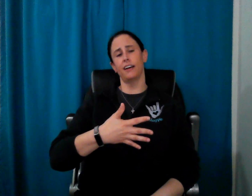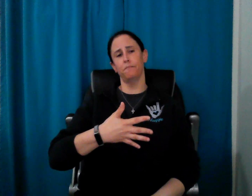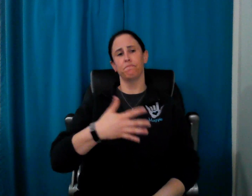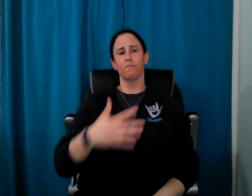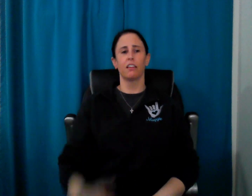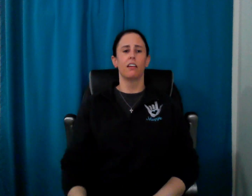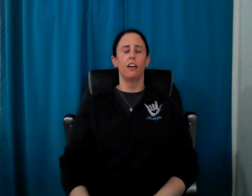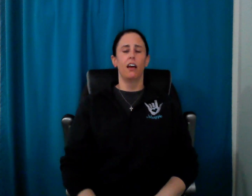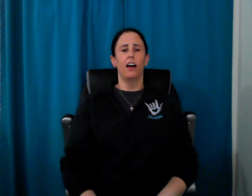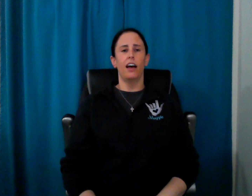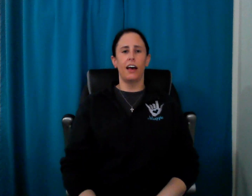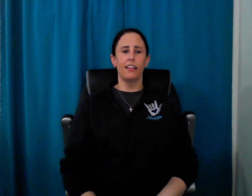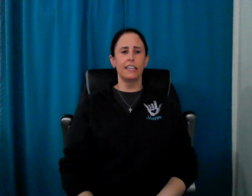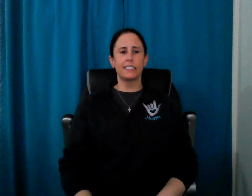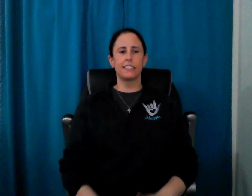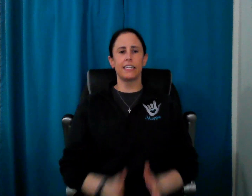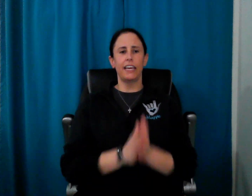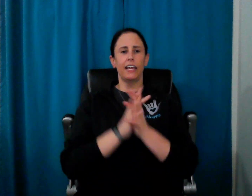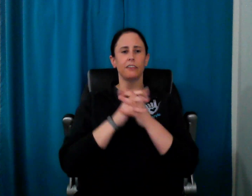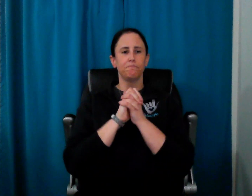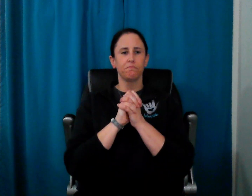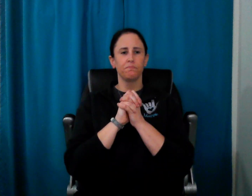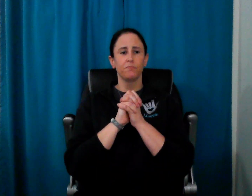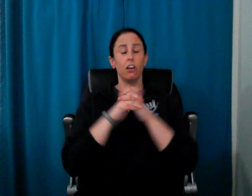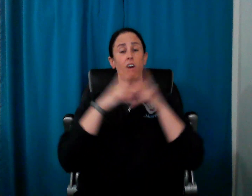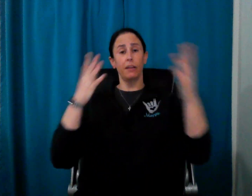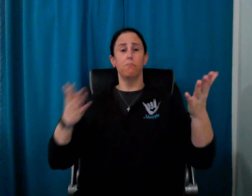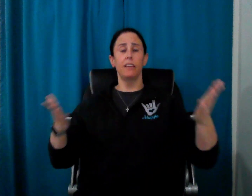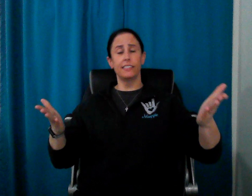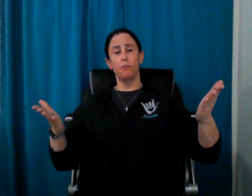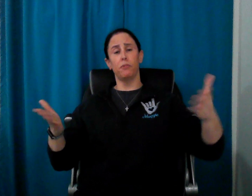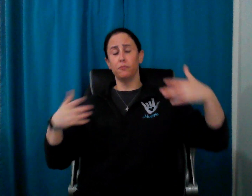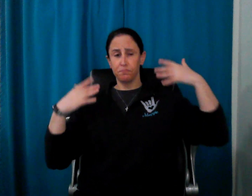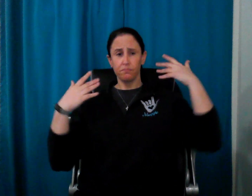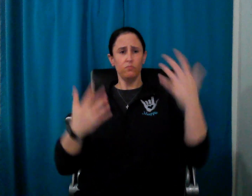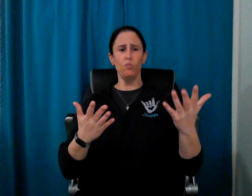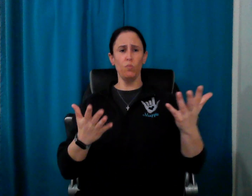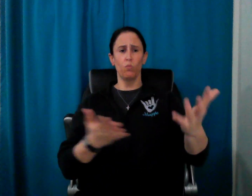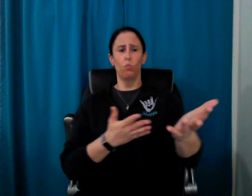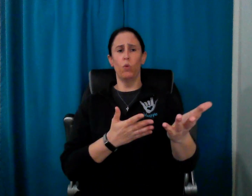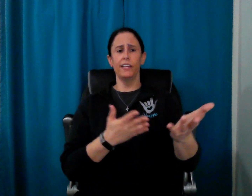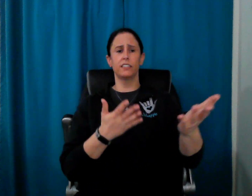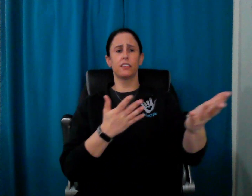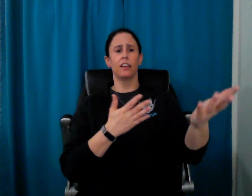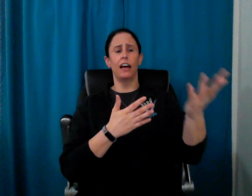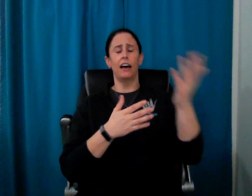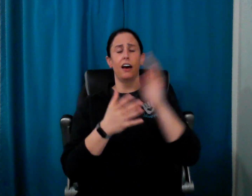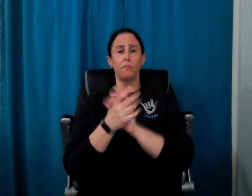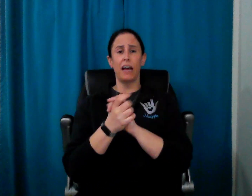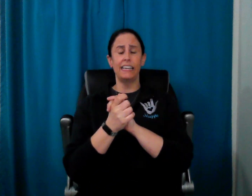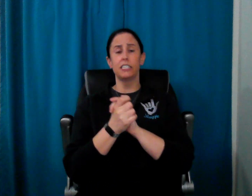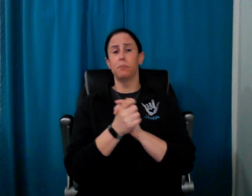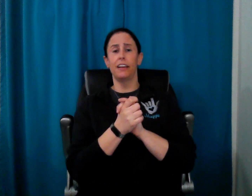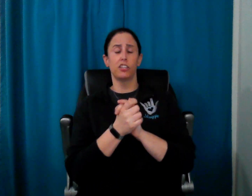side. Let's see. All right, example. What I need to buy at the